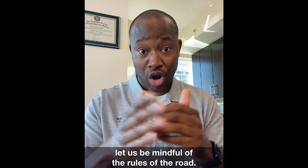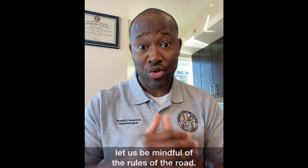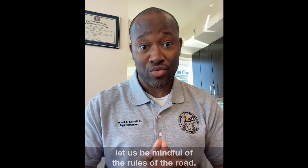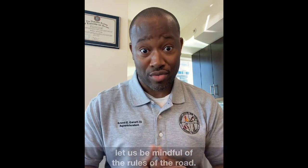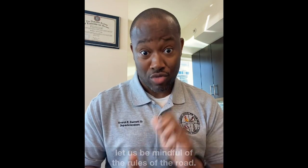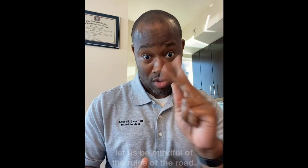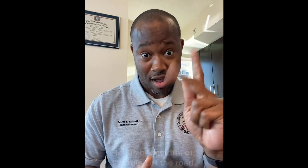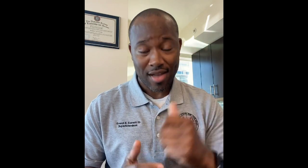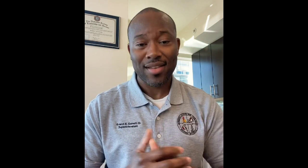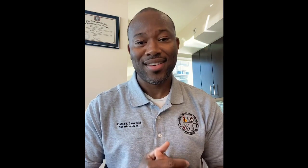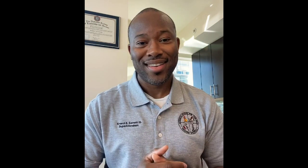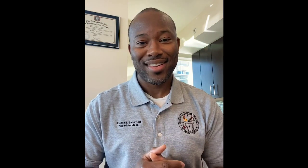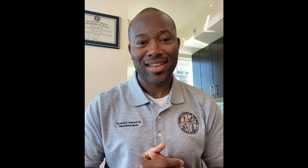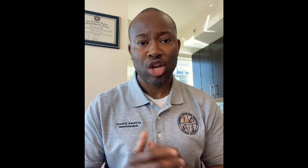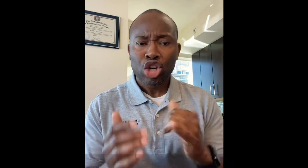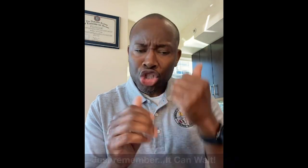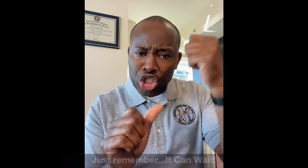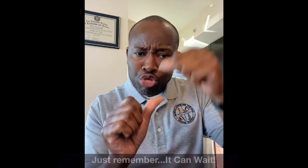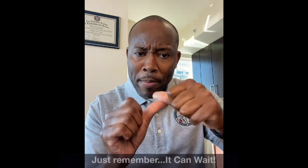road. Just remember,